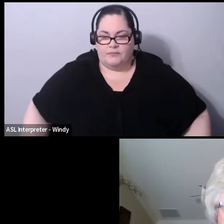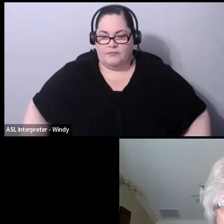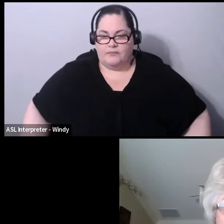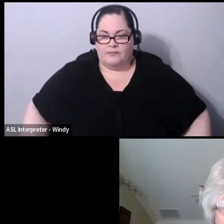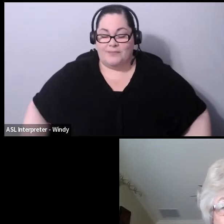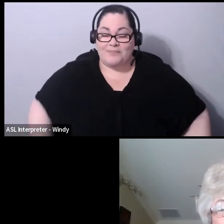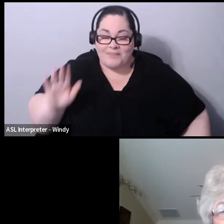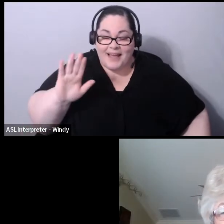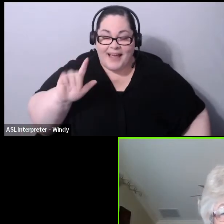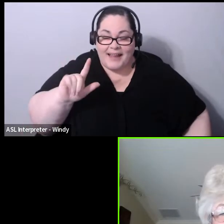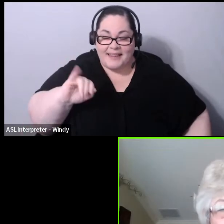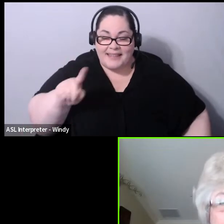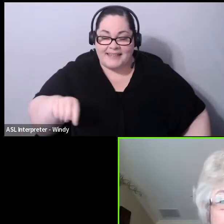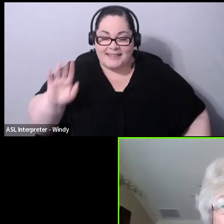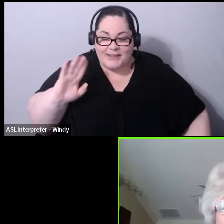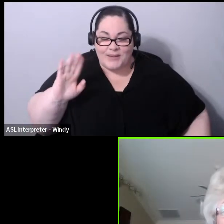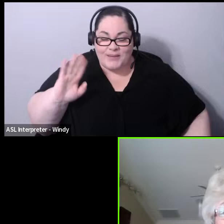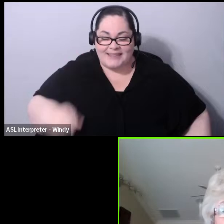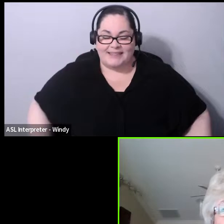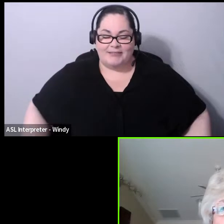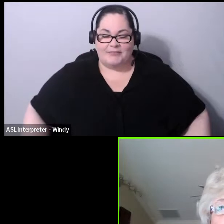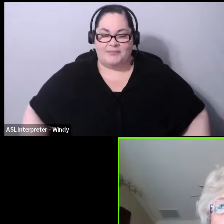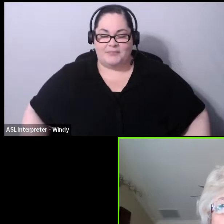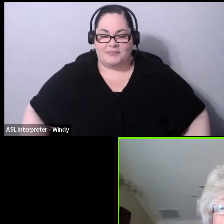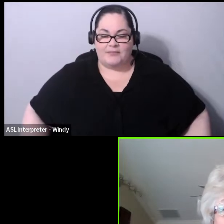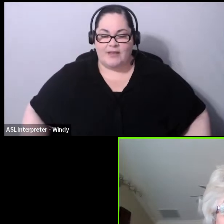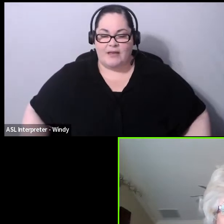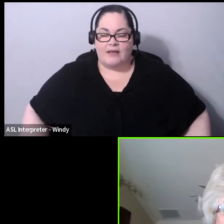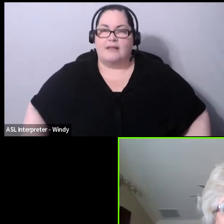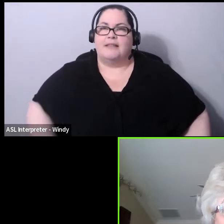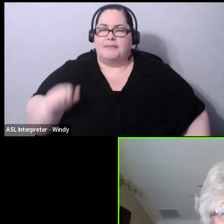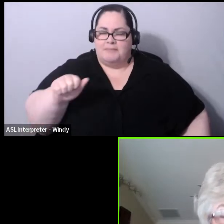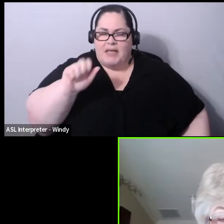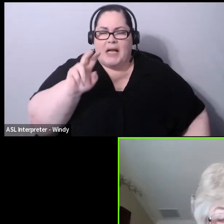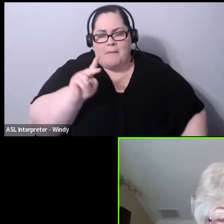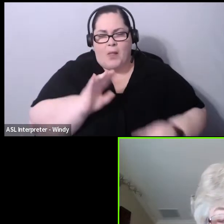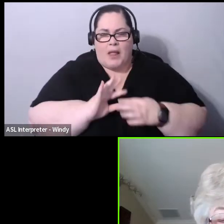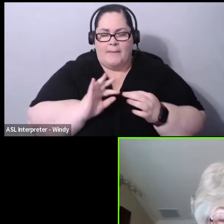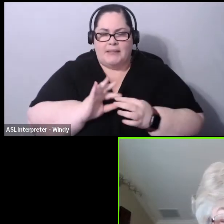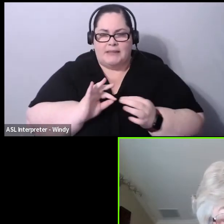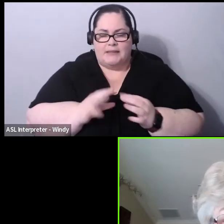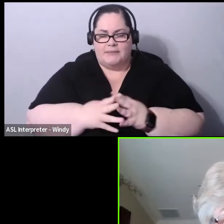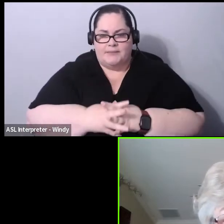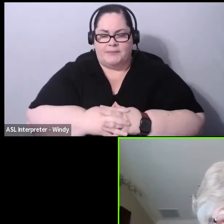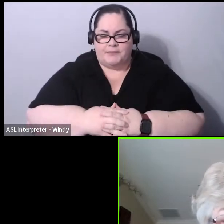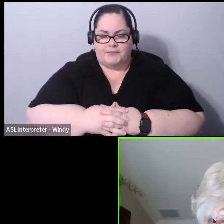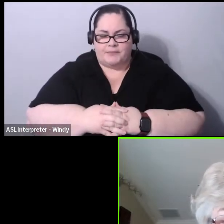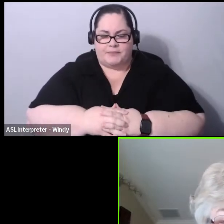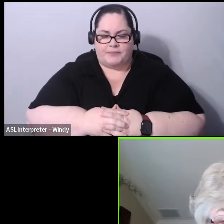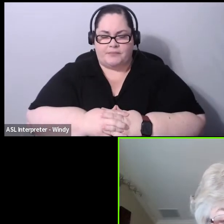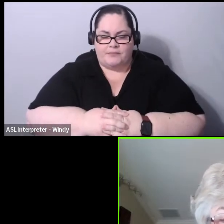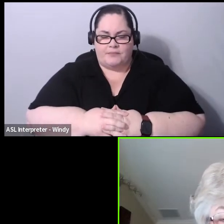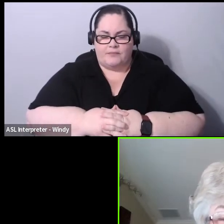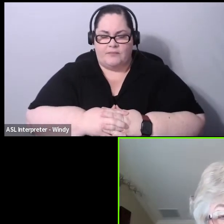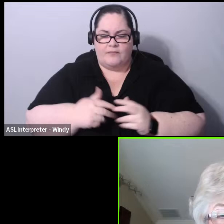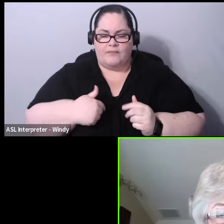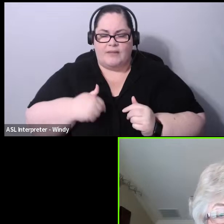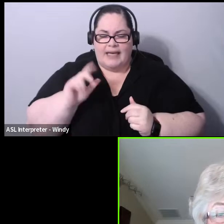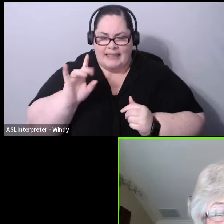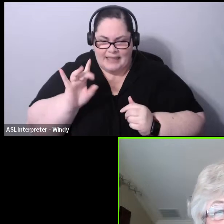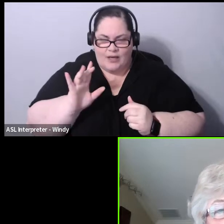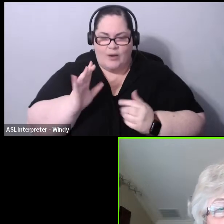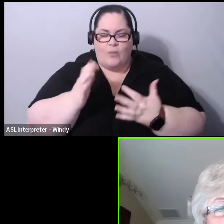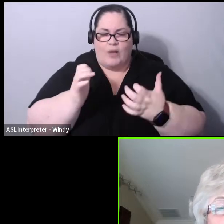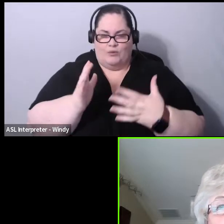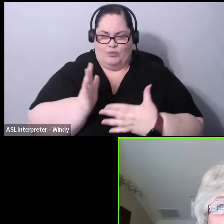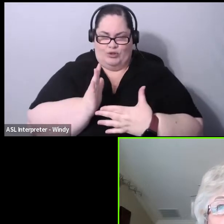Hi, Liz. Hi. Yeah, just a couple of comments. I did want to share that our Sun